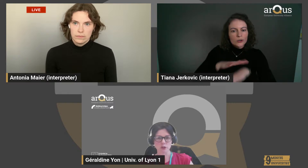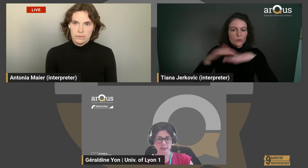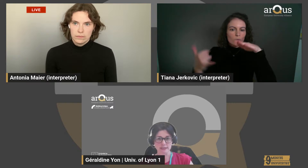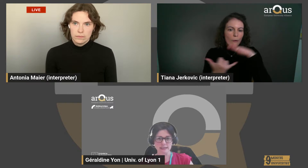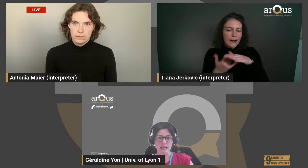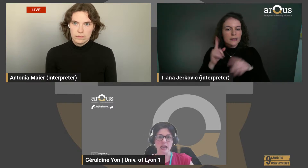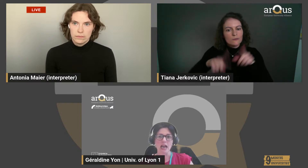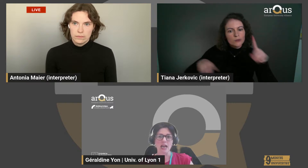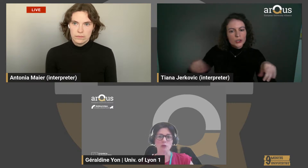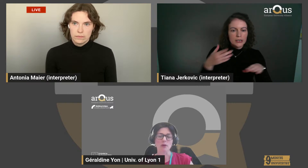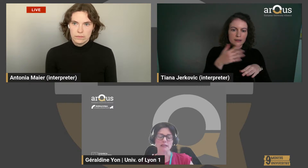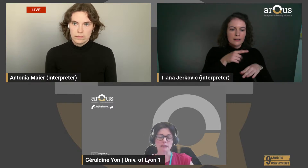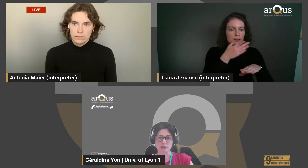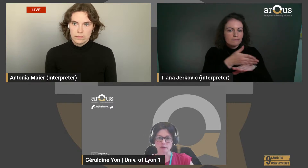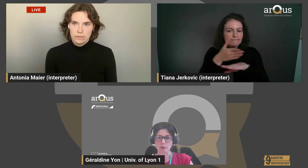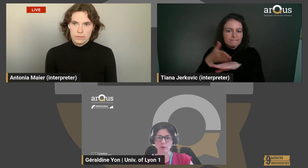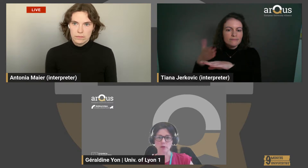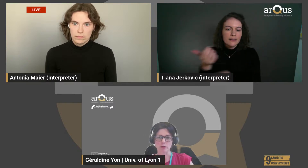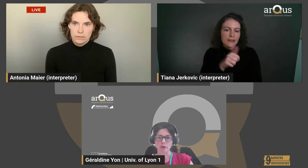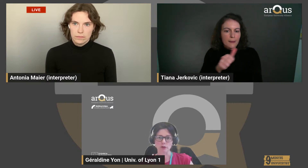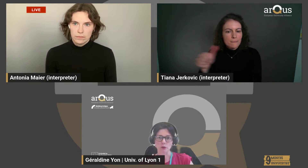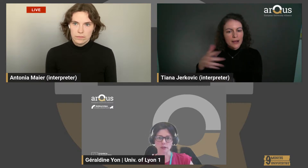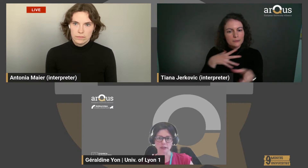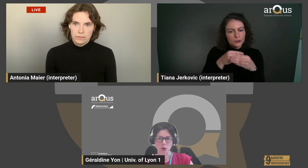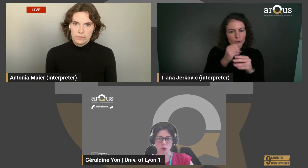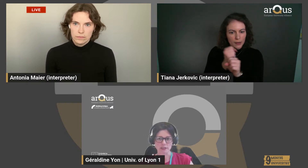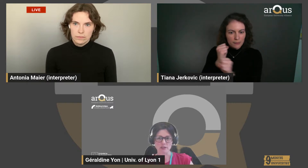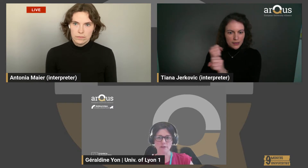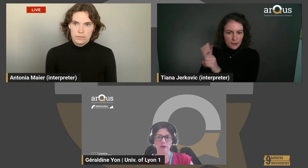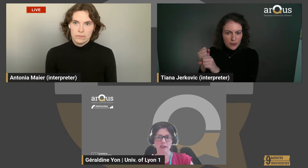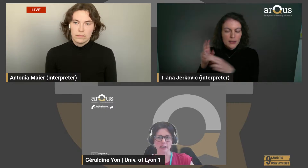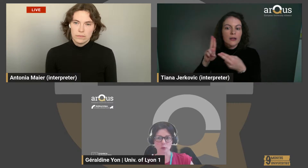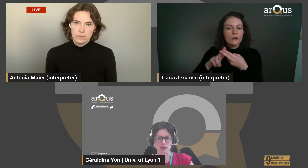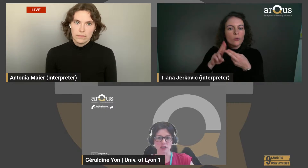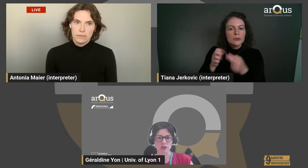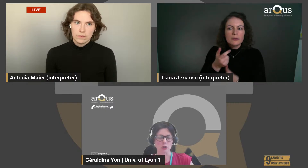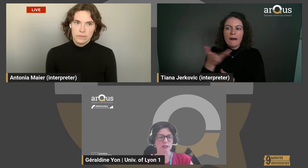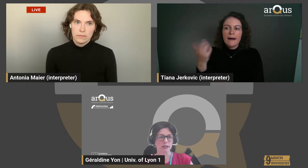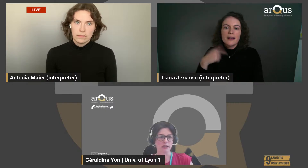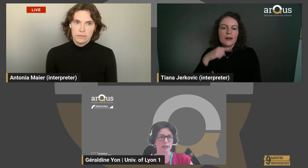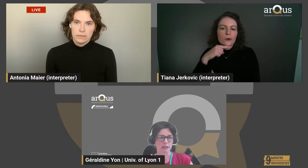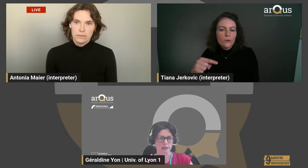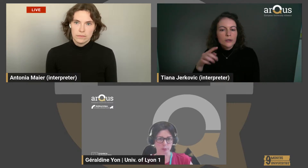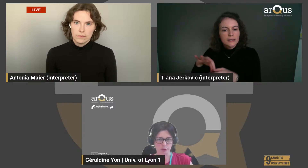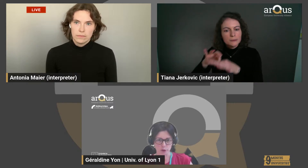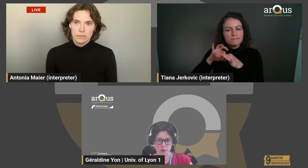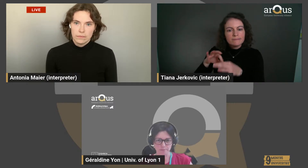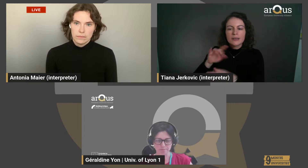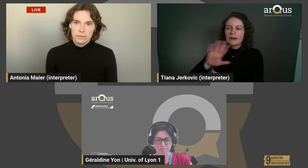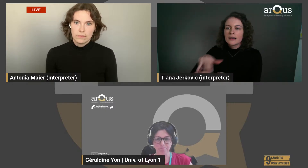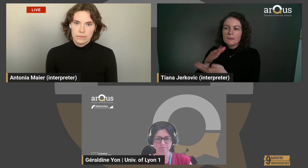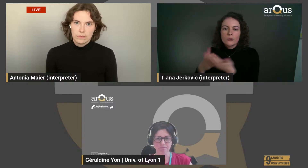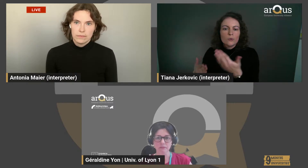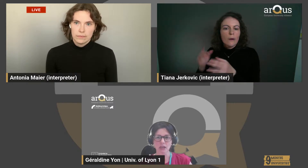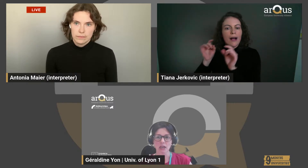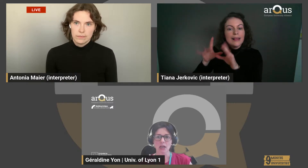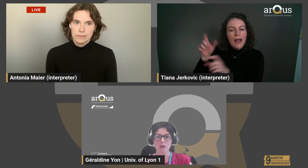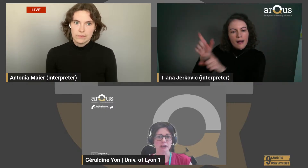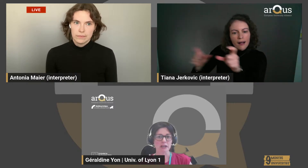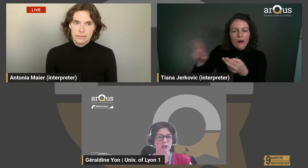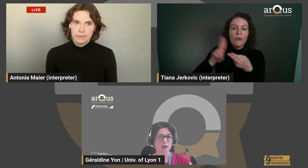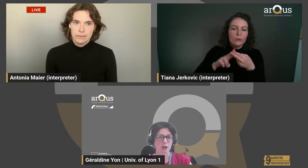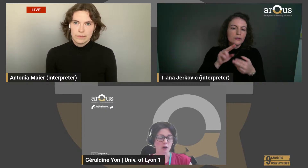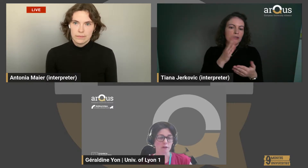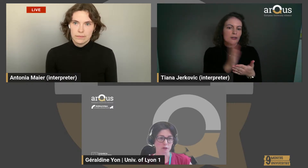deaf studies, as well as in the development of further training courses for sign language teachers and interpreters.